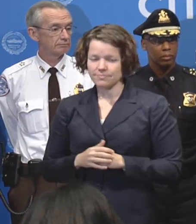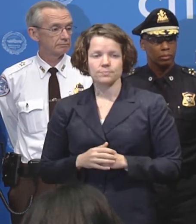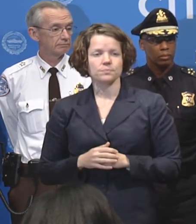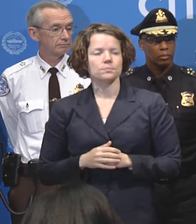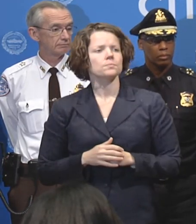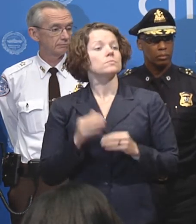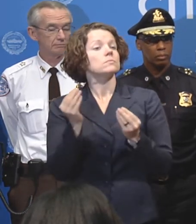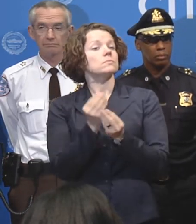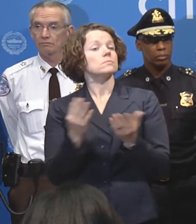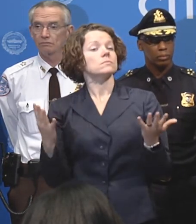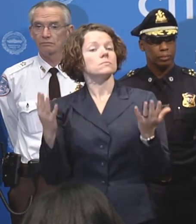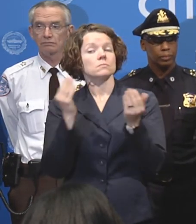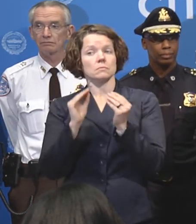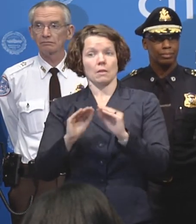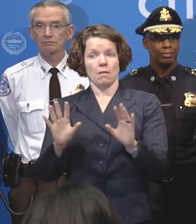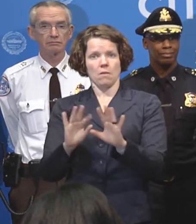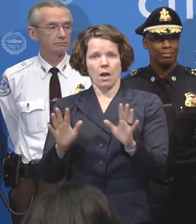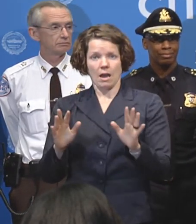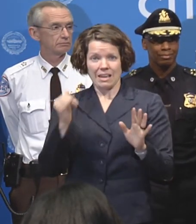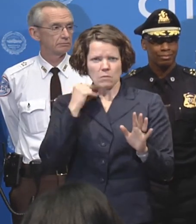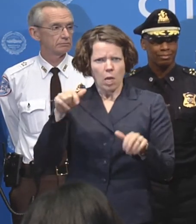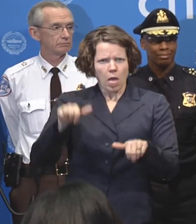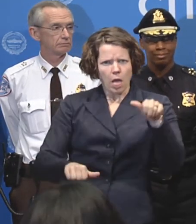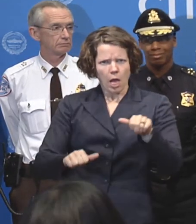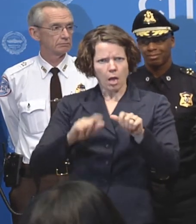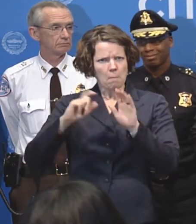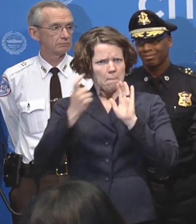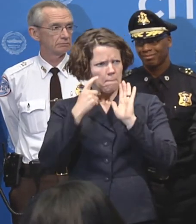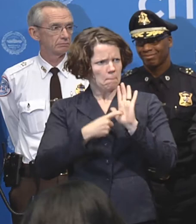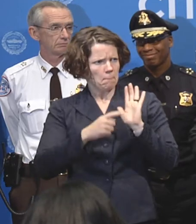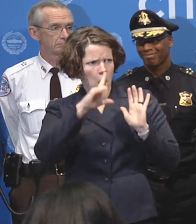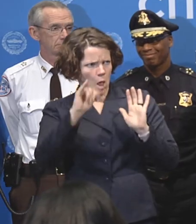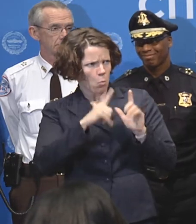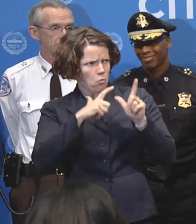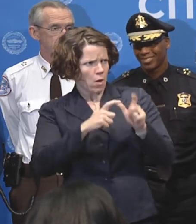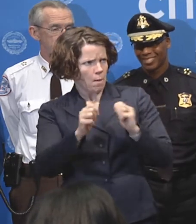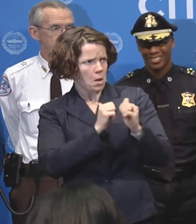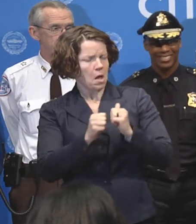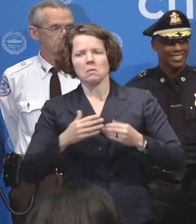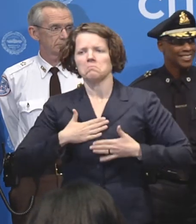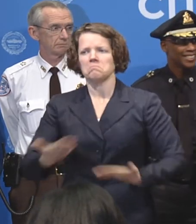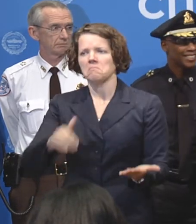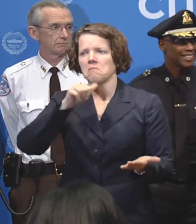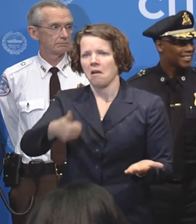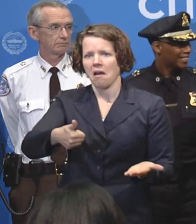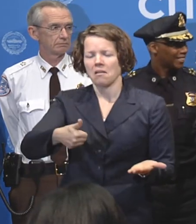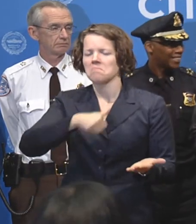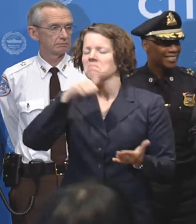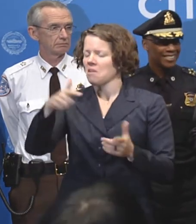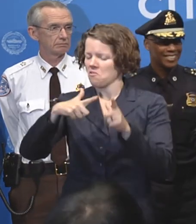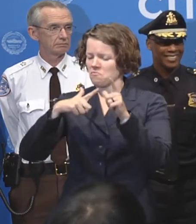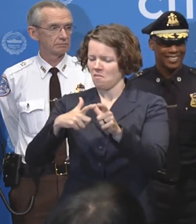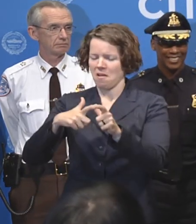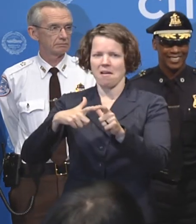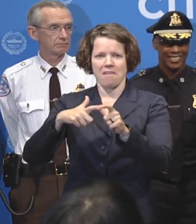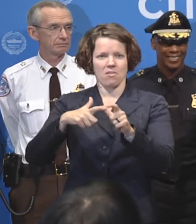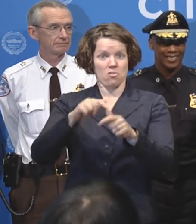Folks, just for clarification, I won't be running the marathon like former Commissioner Evans. Okay? I'll be running it in another